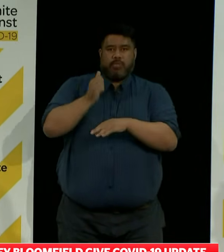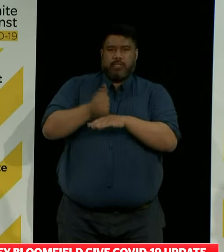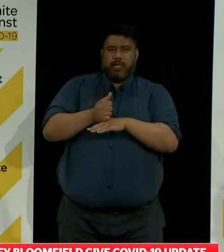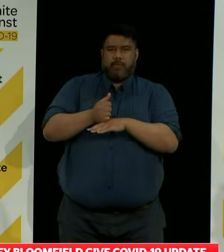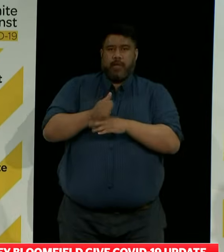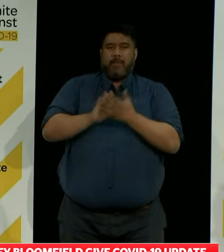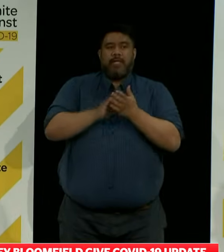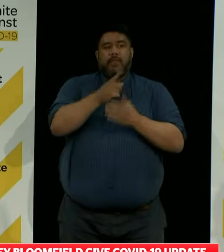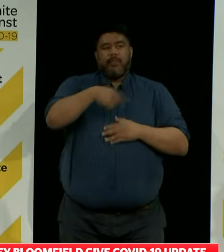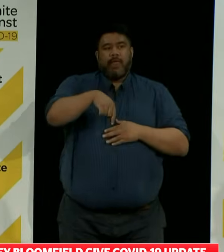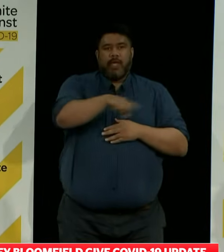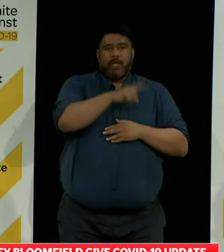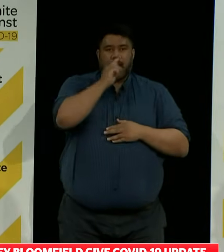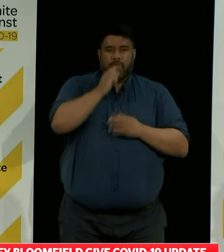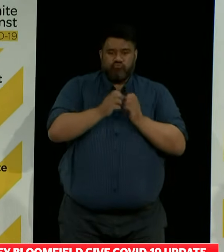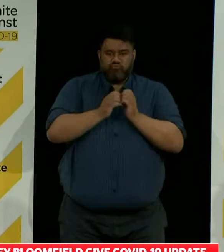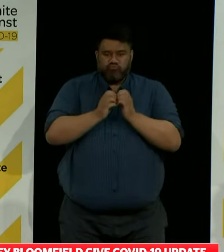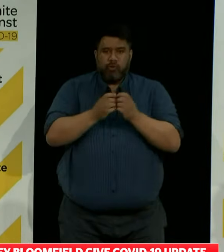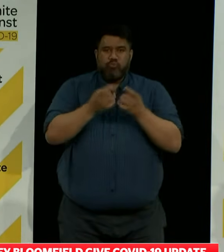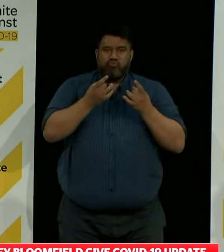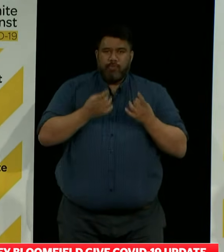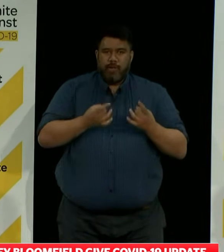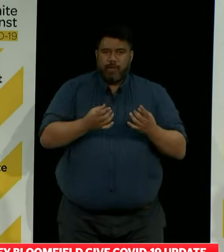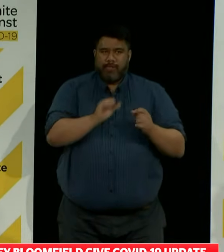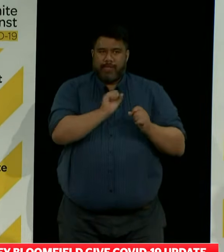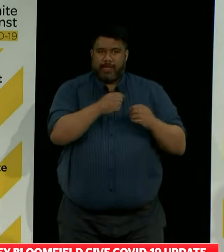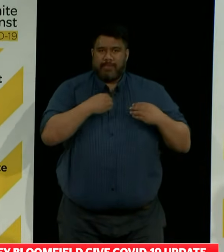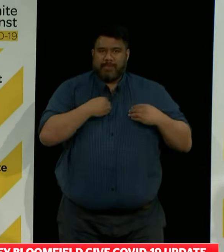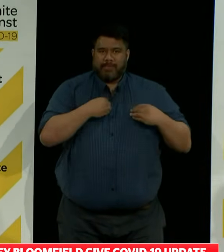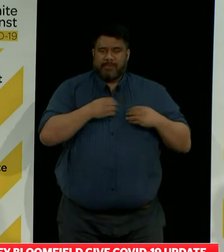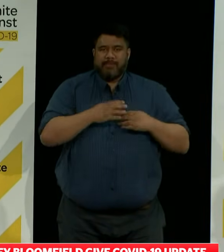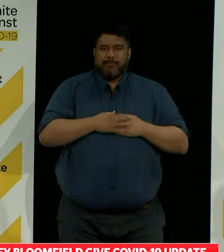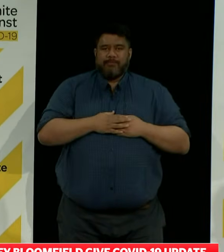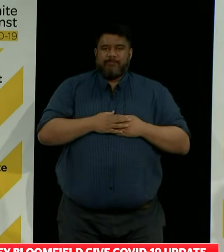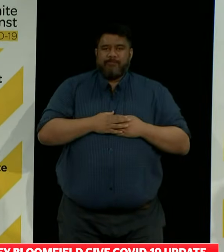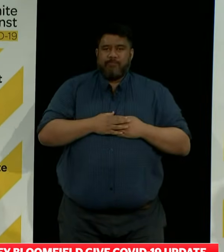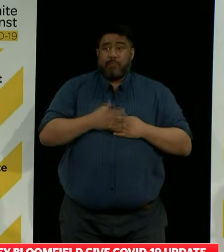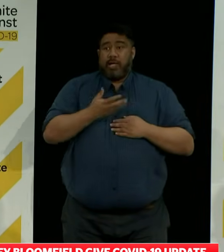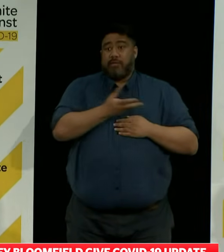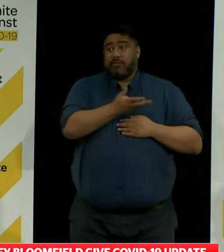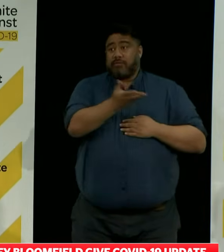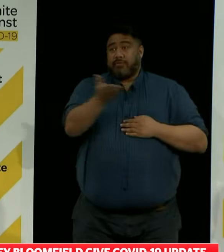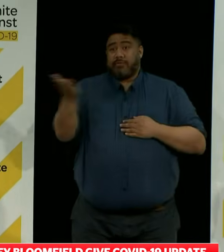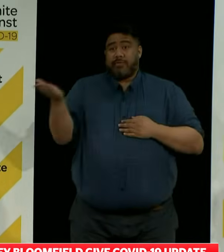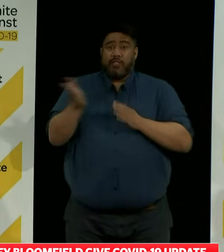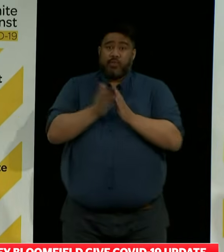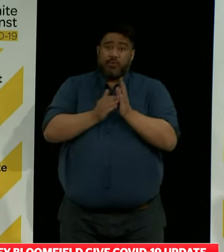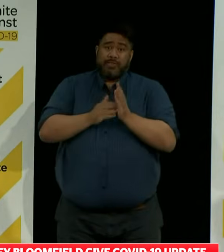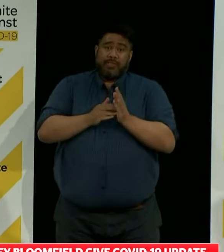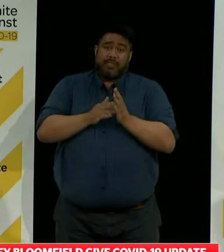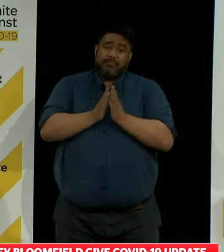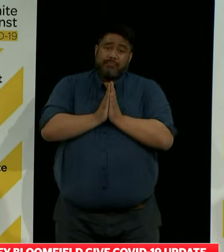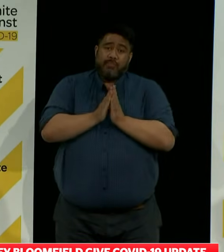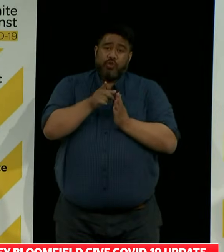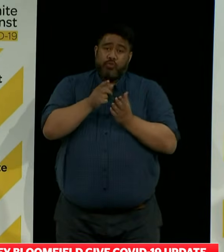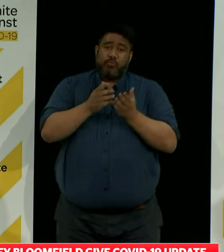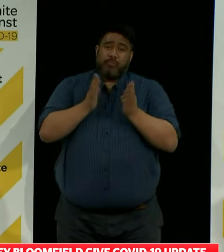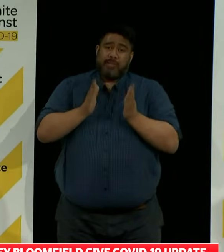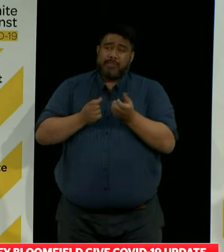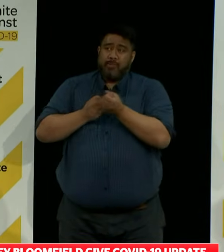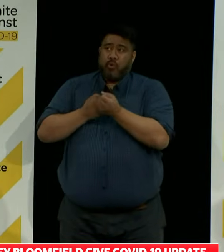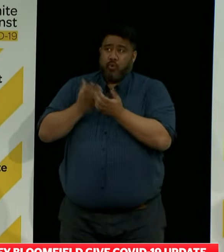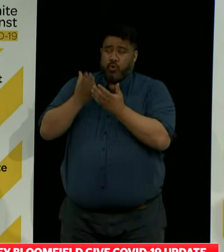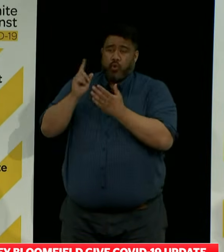people can prepare. In the meantime, the rest of New Zealand needs to continue to support Auckland to do the heavy lifting for the rest of